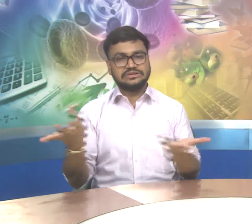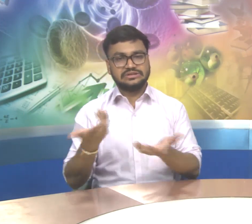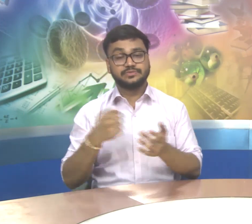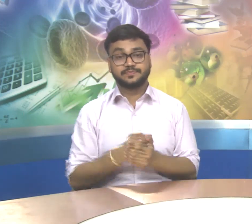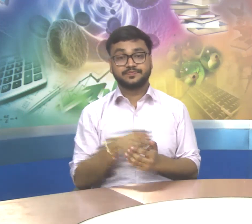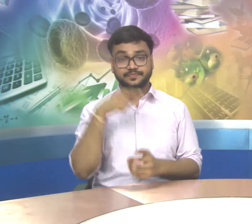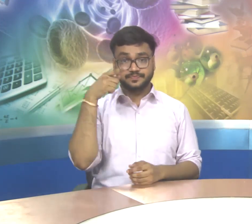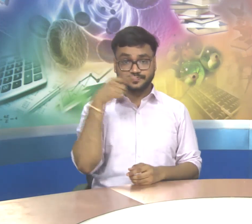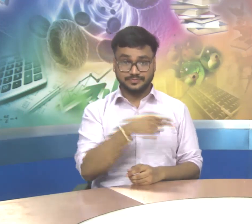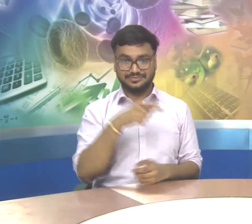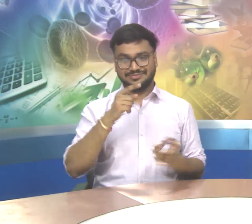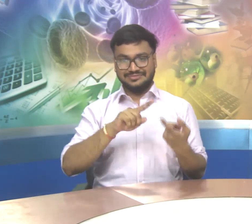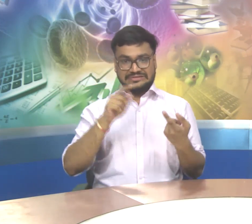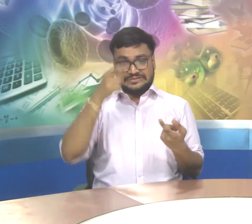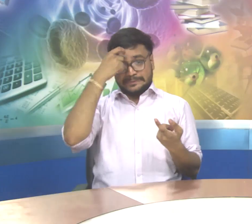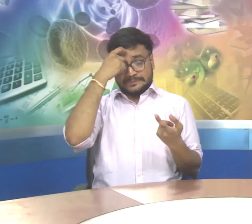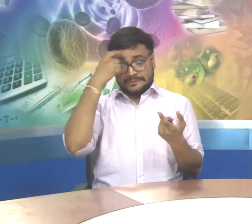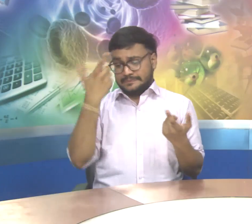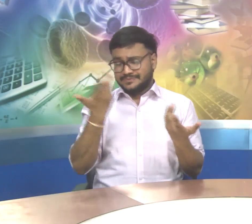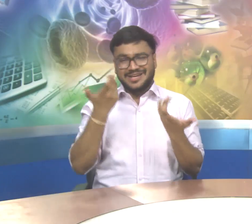Next is environmental damage.